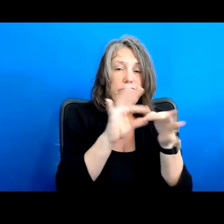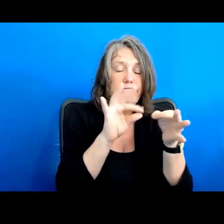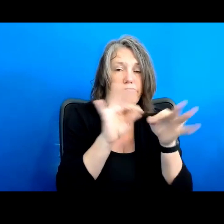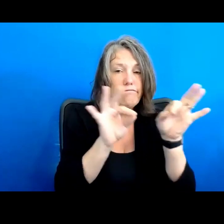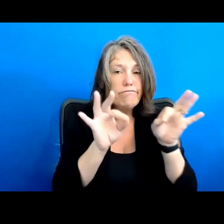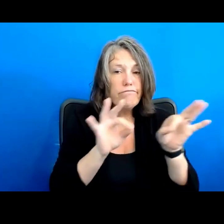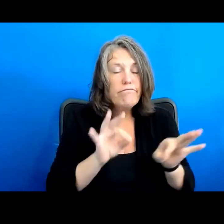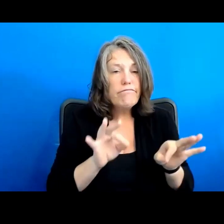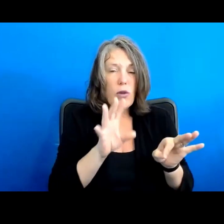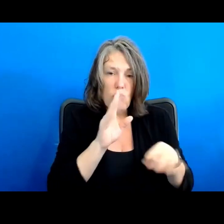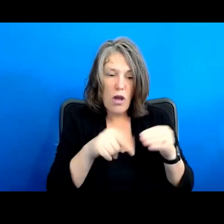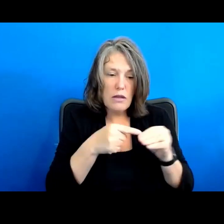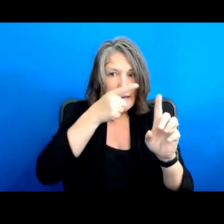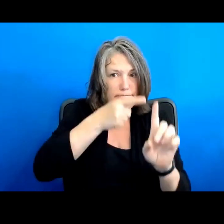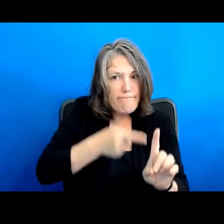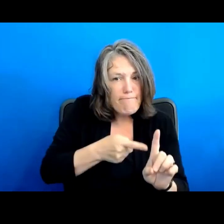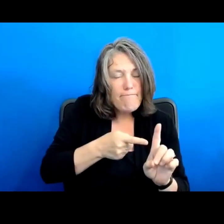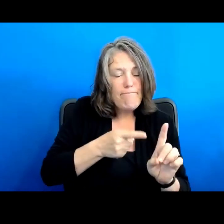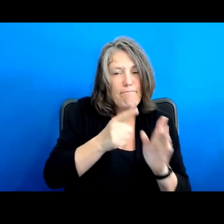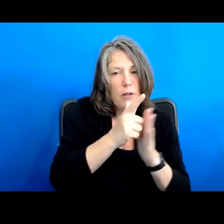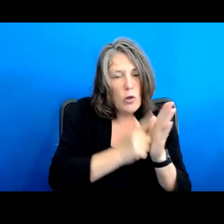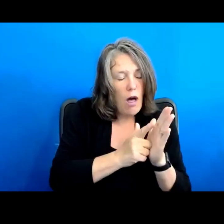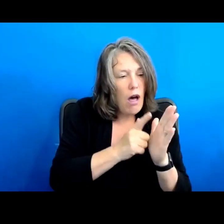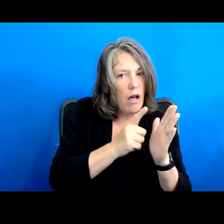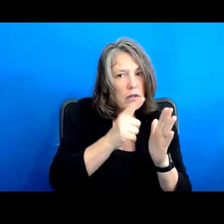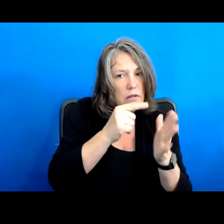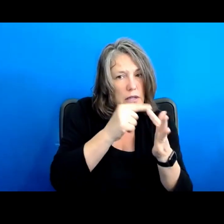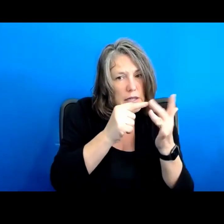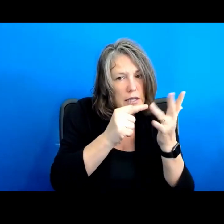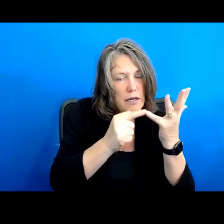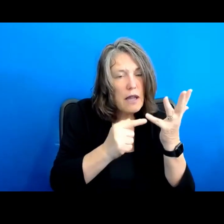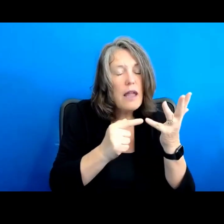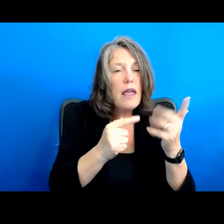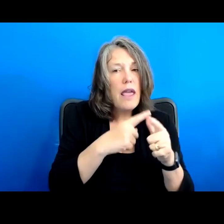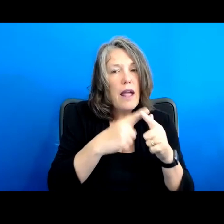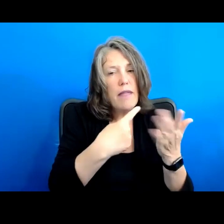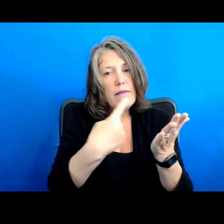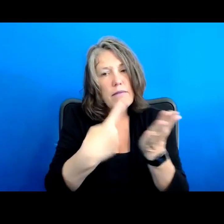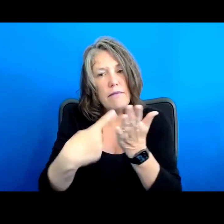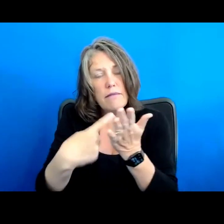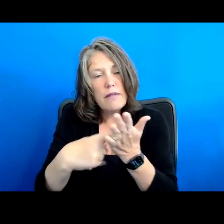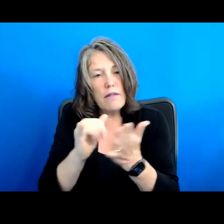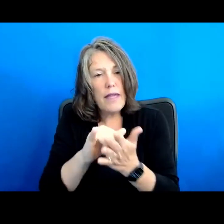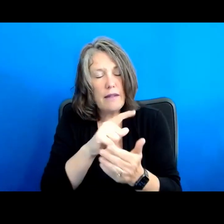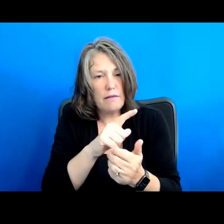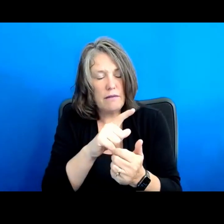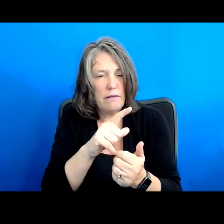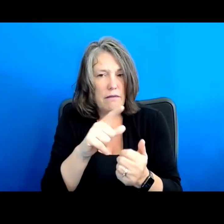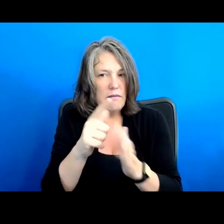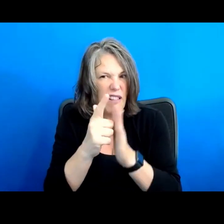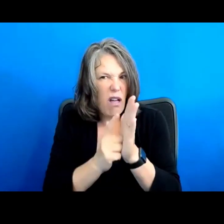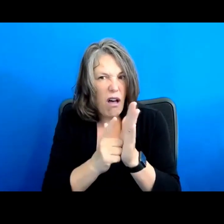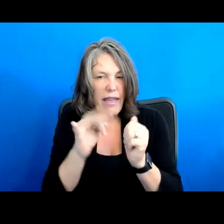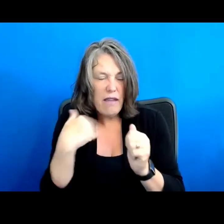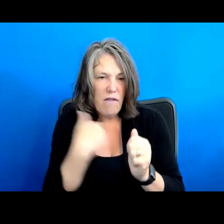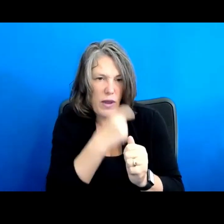the legislation in point, and then makes the argument that the legislation, if we